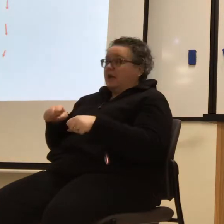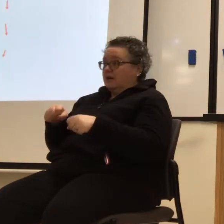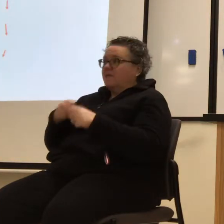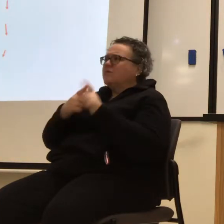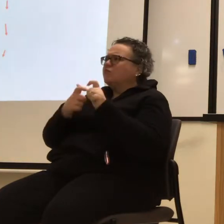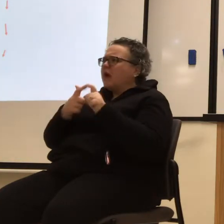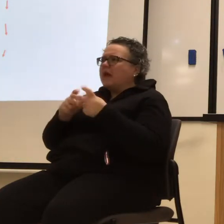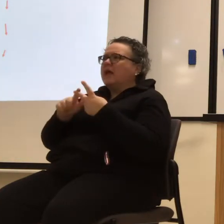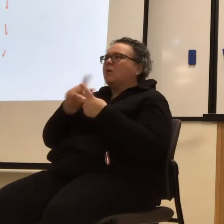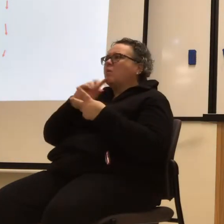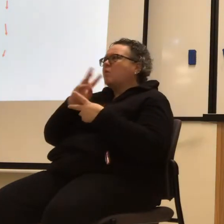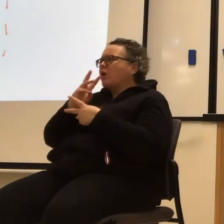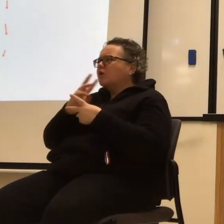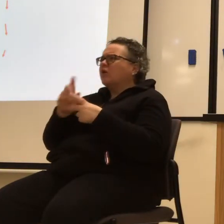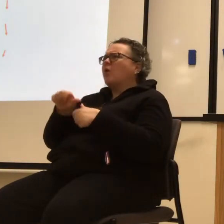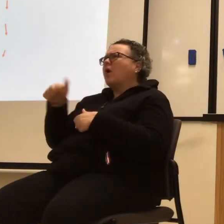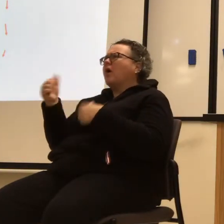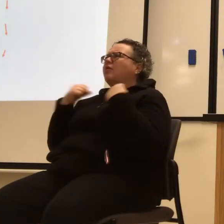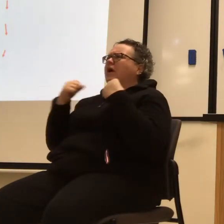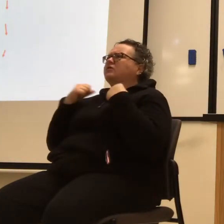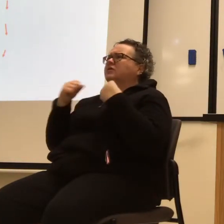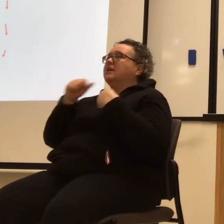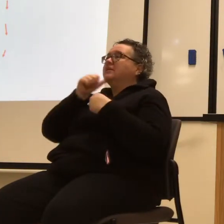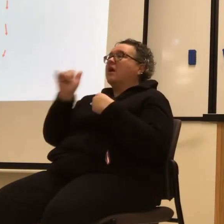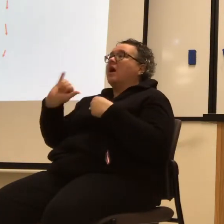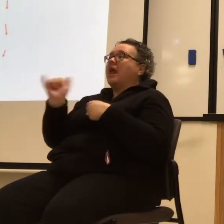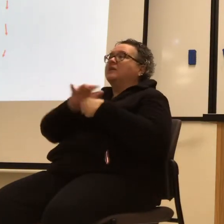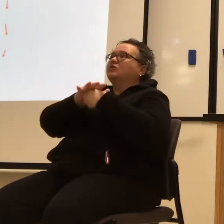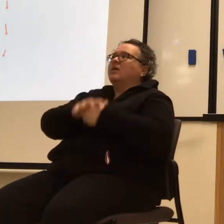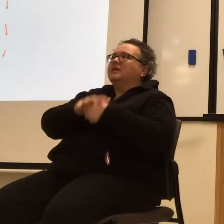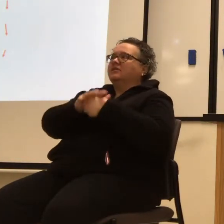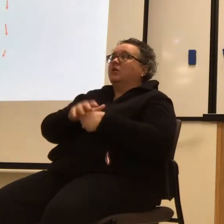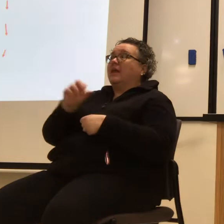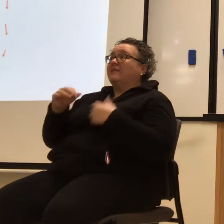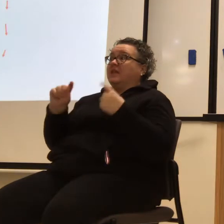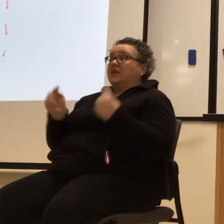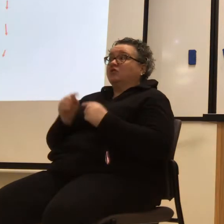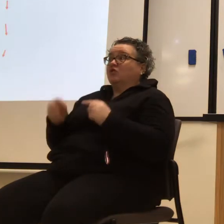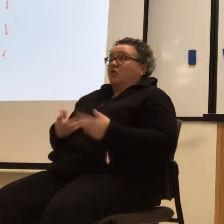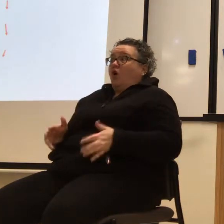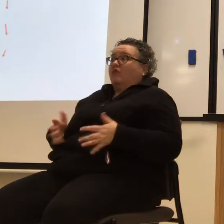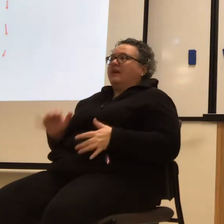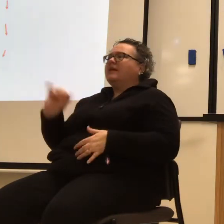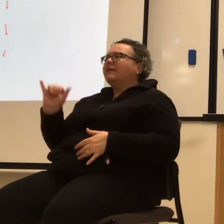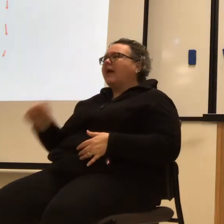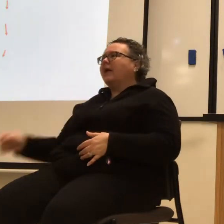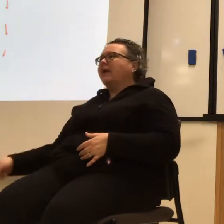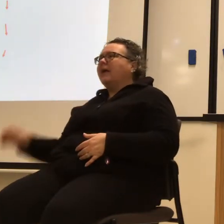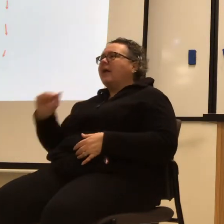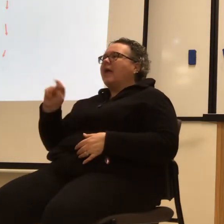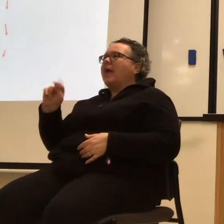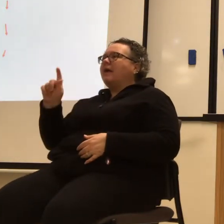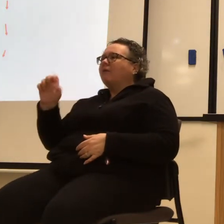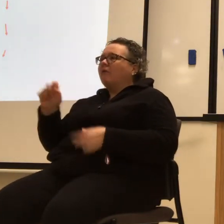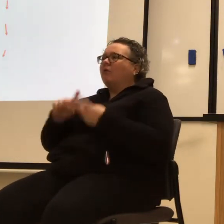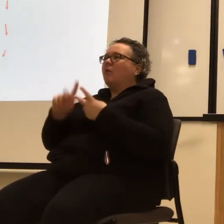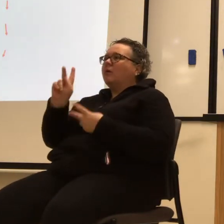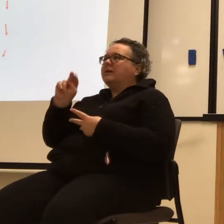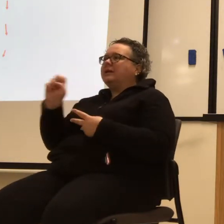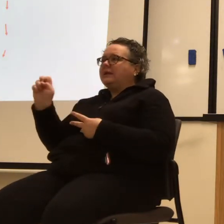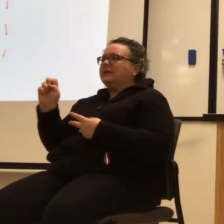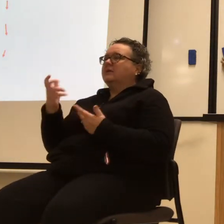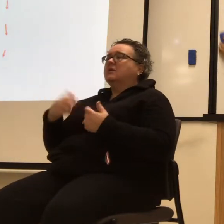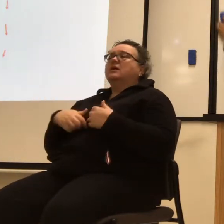finding other exercises that aren't as stressful if you've had an injury, like ankle or knee. Yeah, oh,